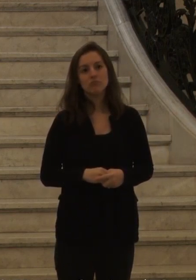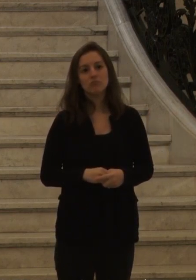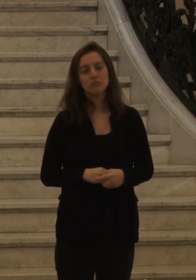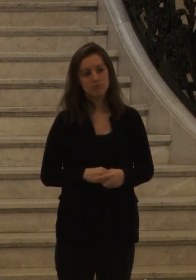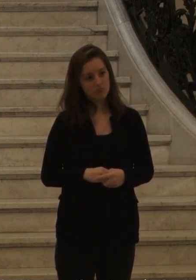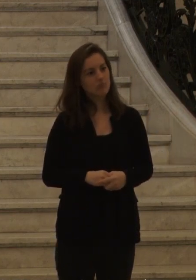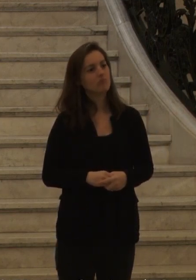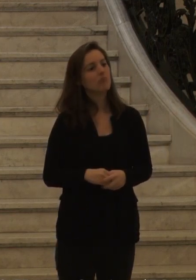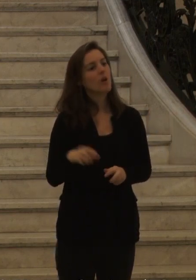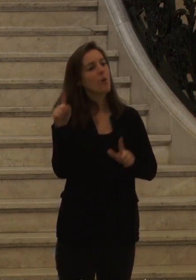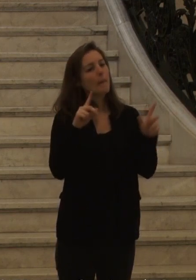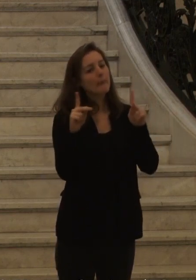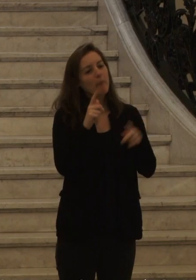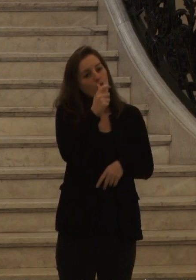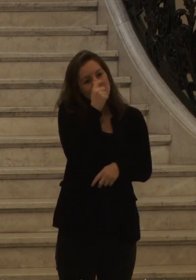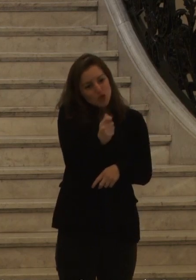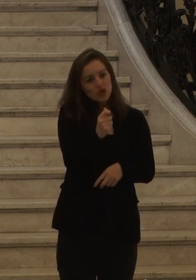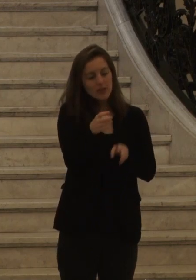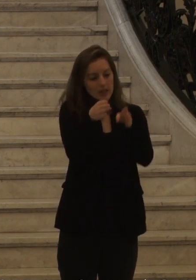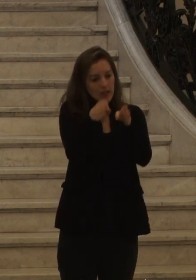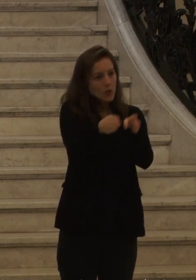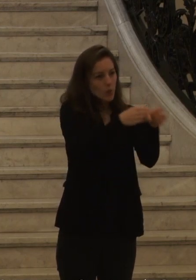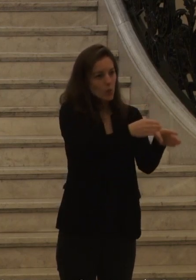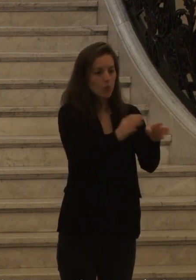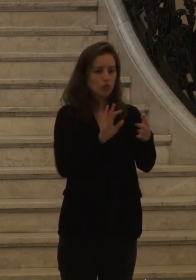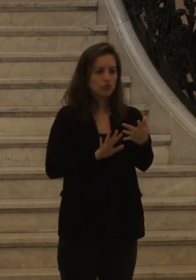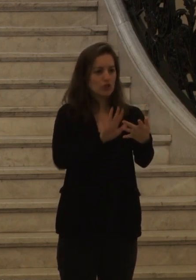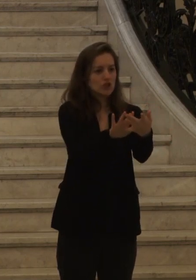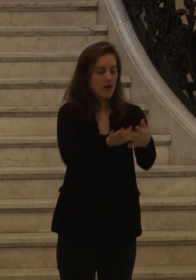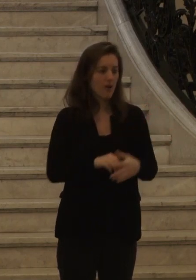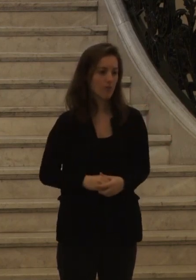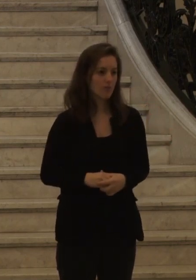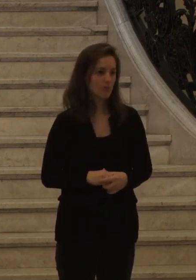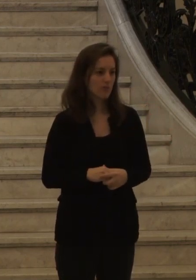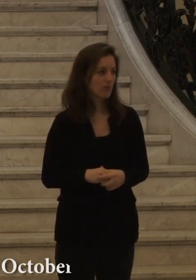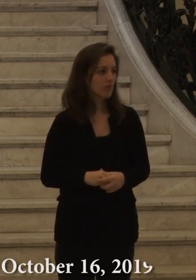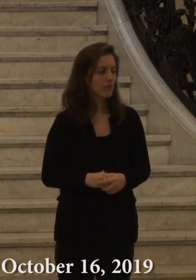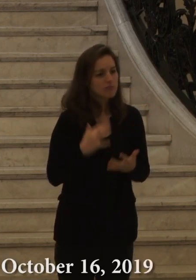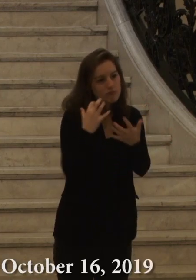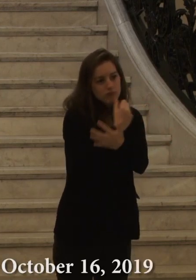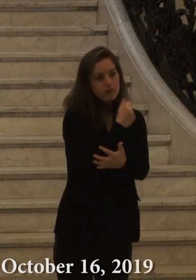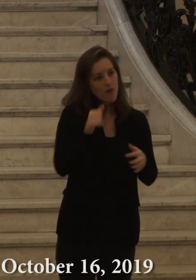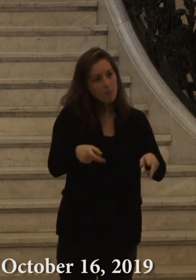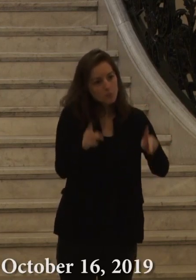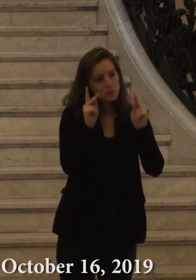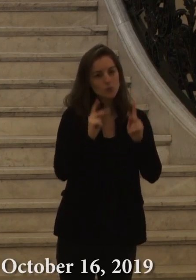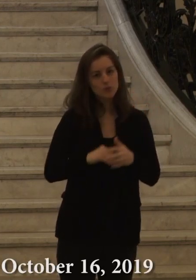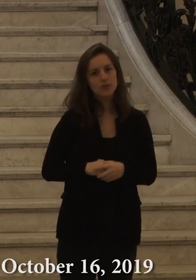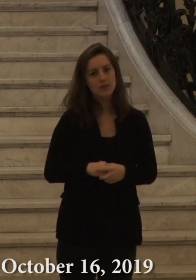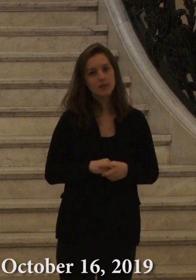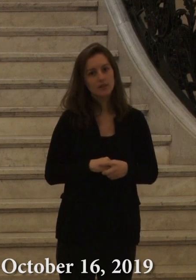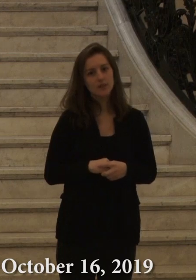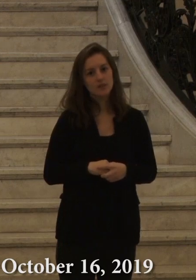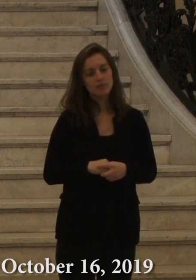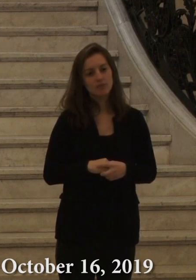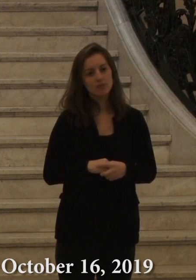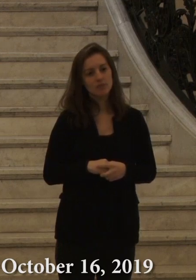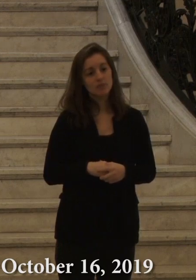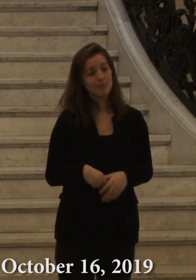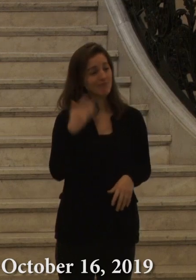when people take interest in you, reach out to them. Take that opportunity, because it means that